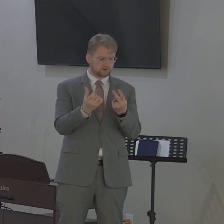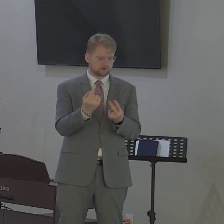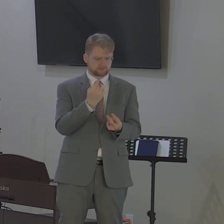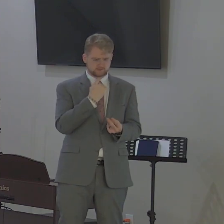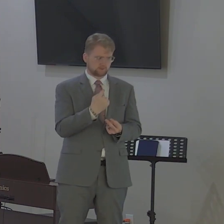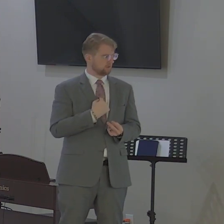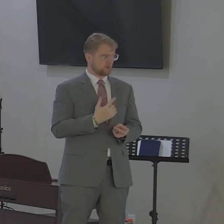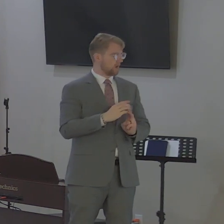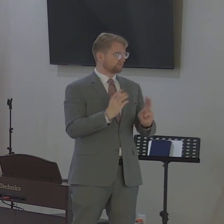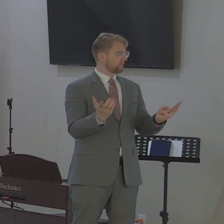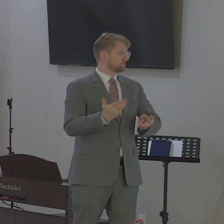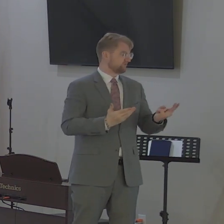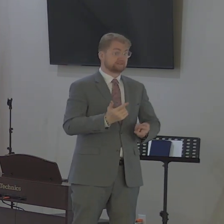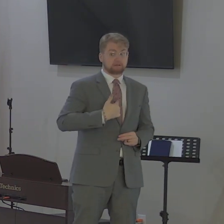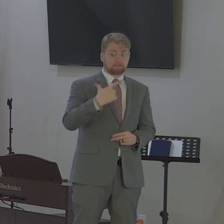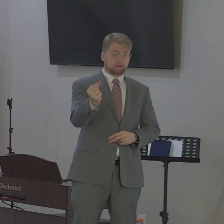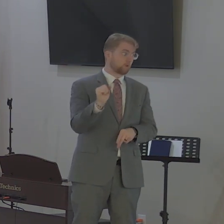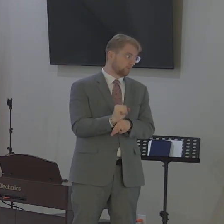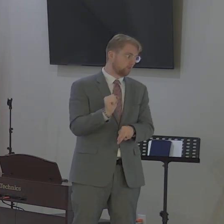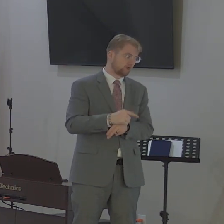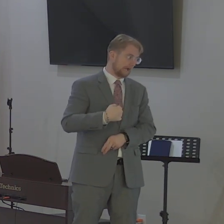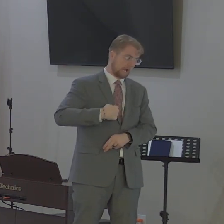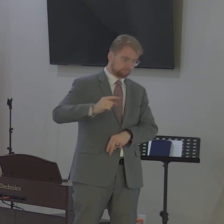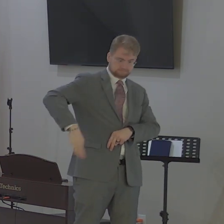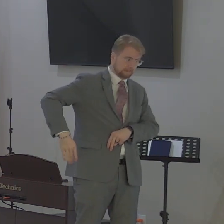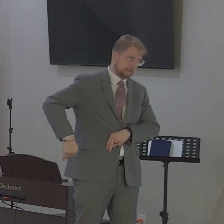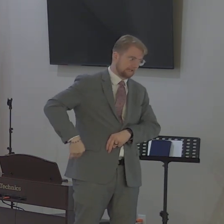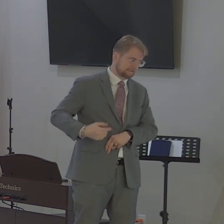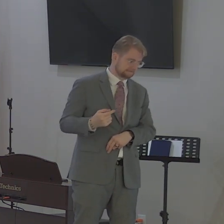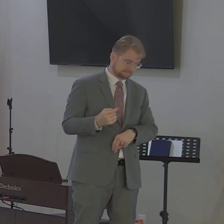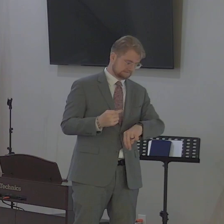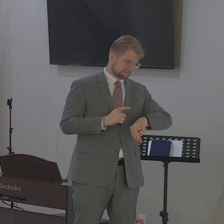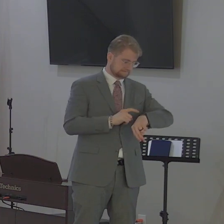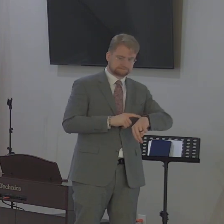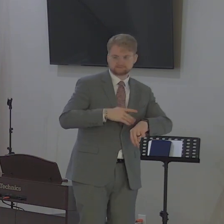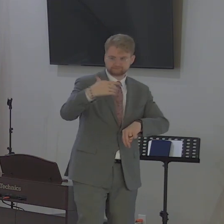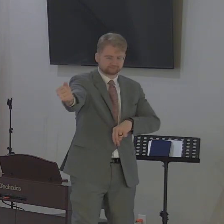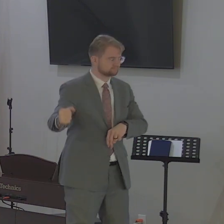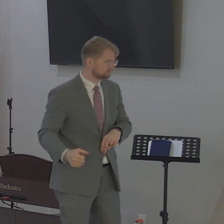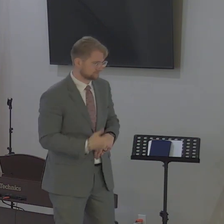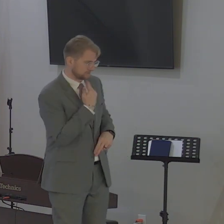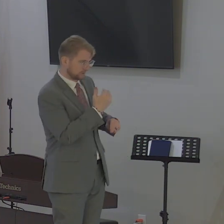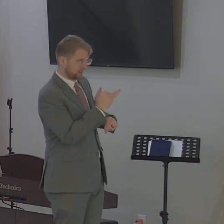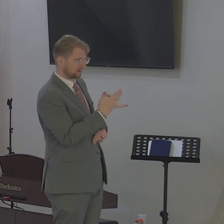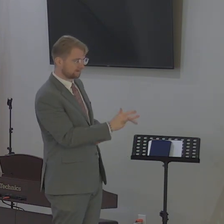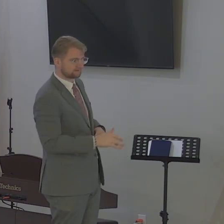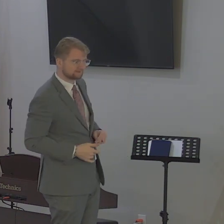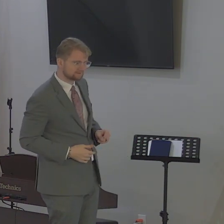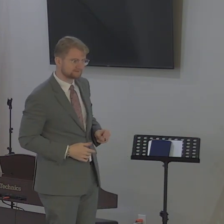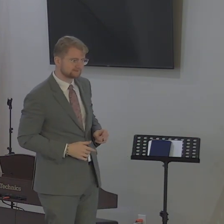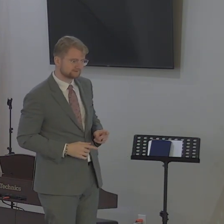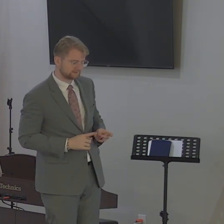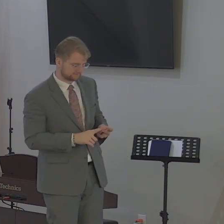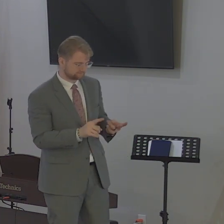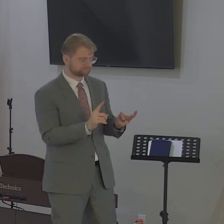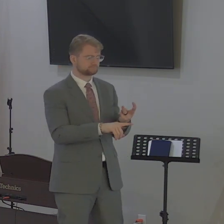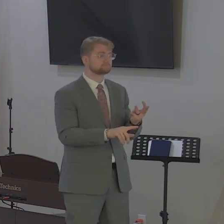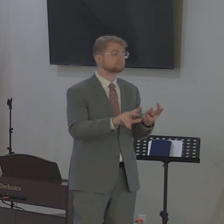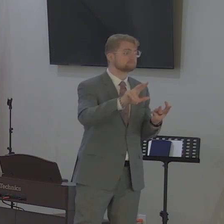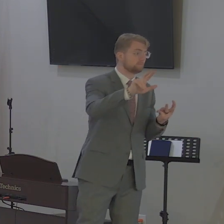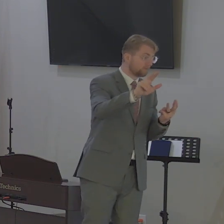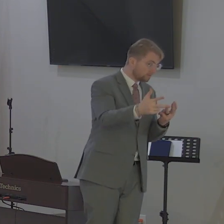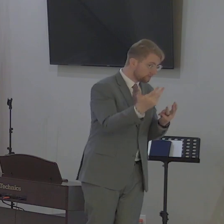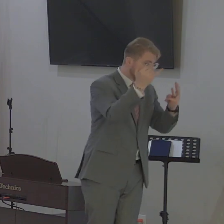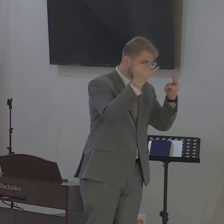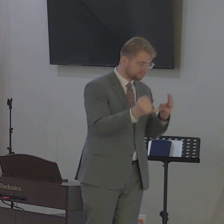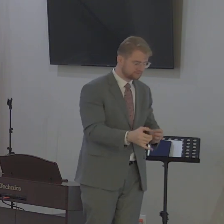too much service to do. I got too many things to do, so good luck, Godspeed, and he goes on by. There's a third individual